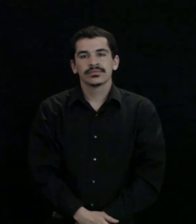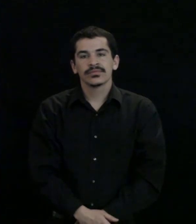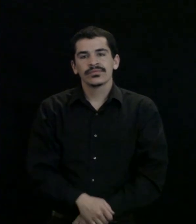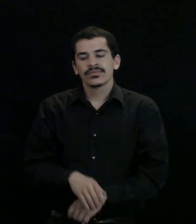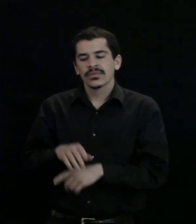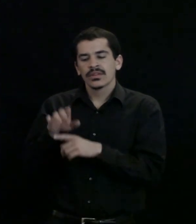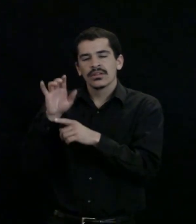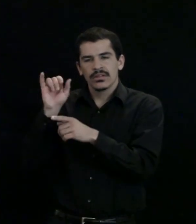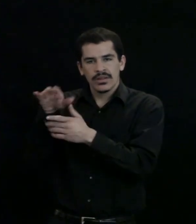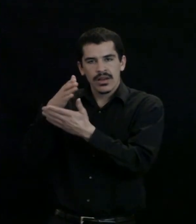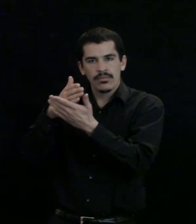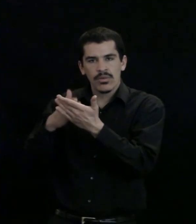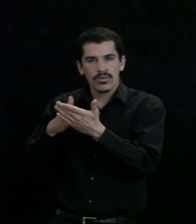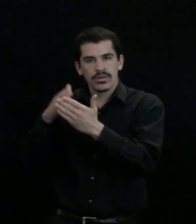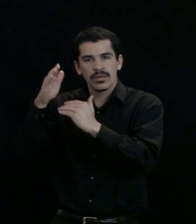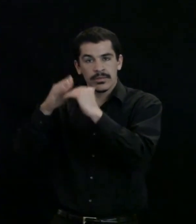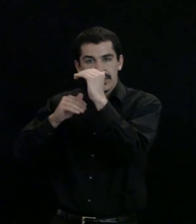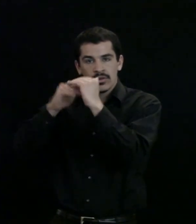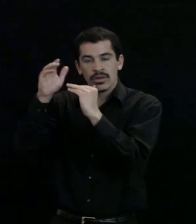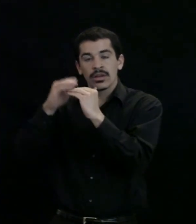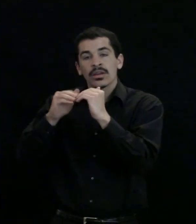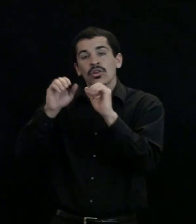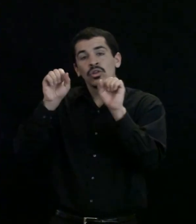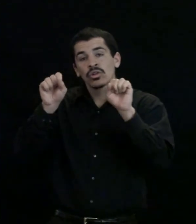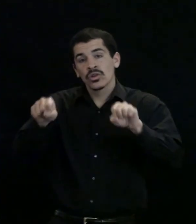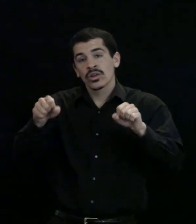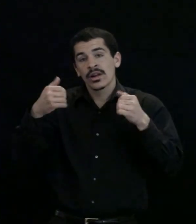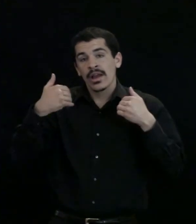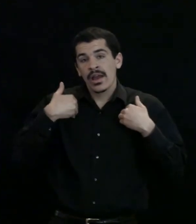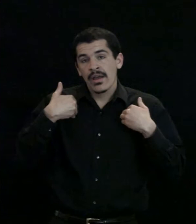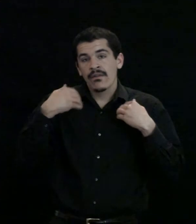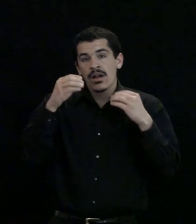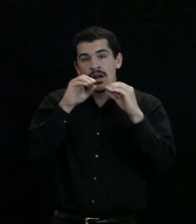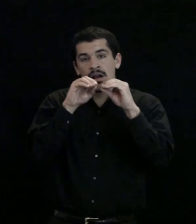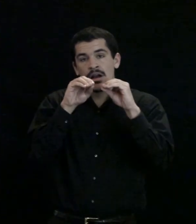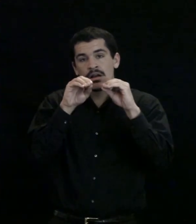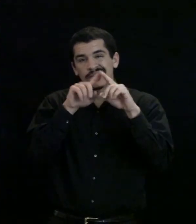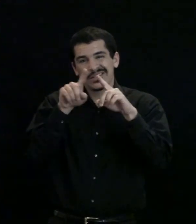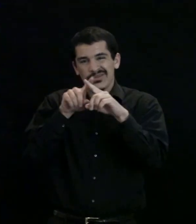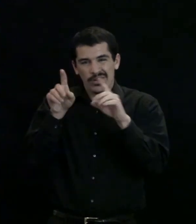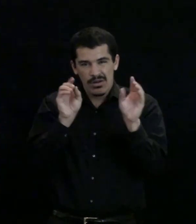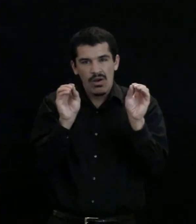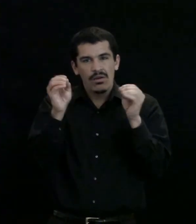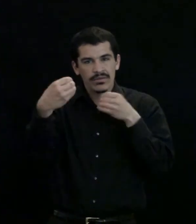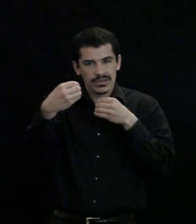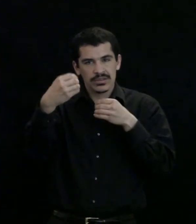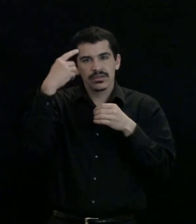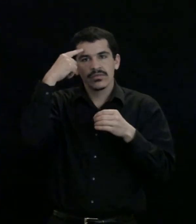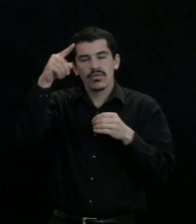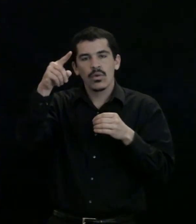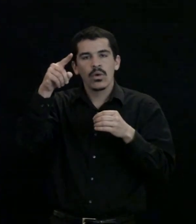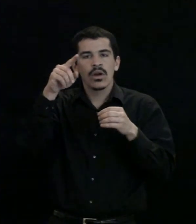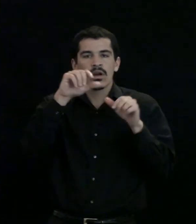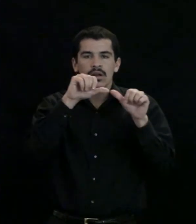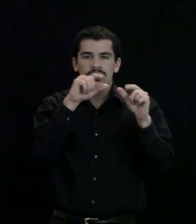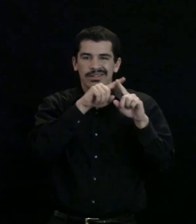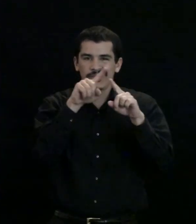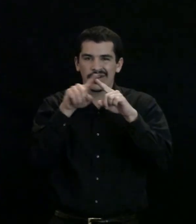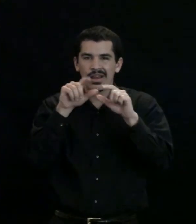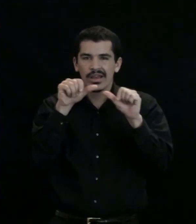of the facility could have office space for public agencies